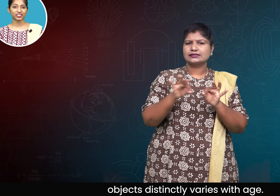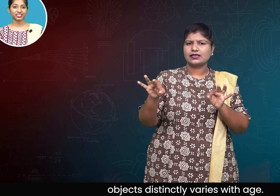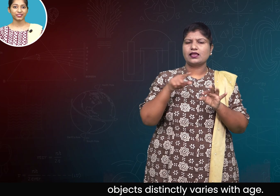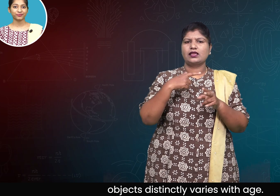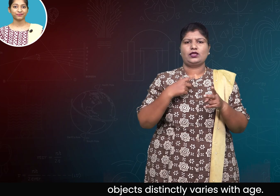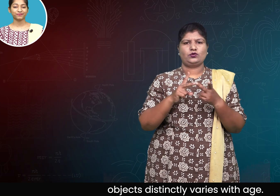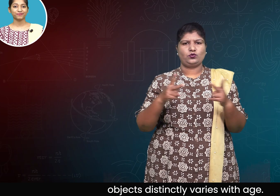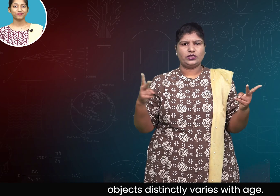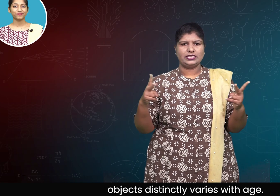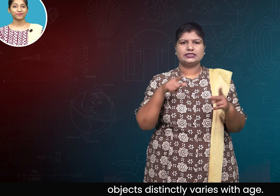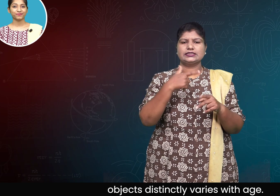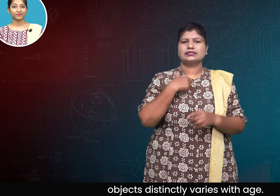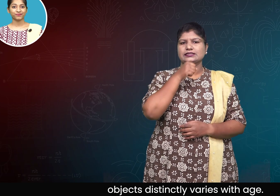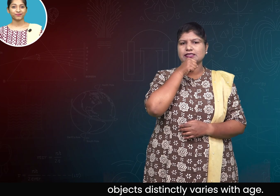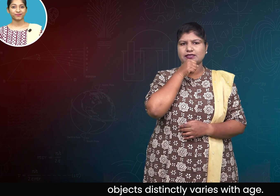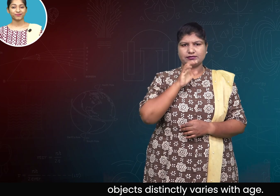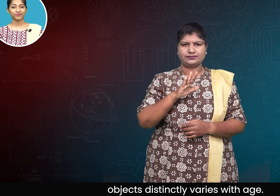age.